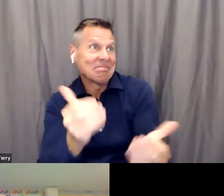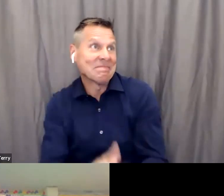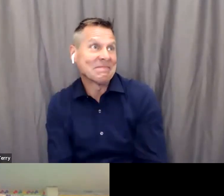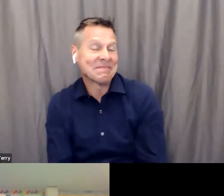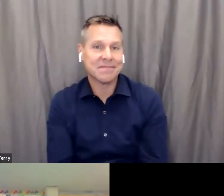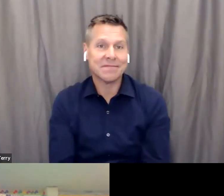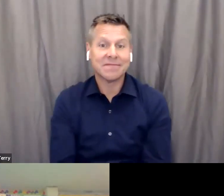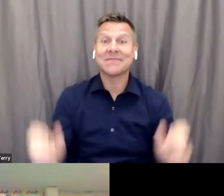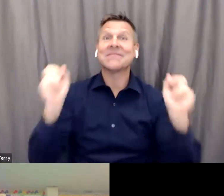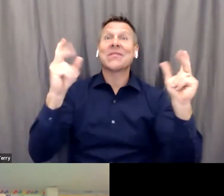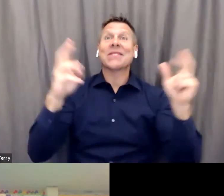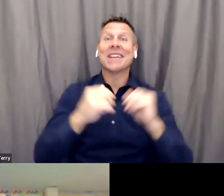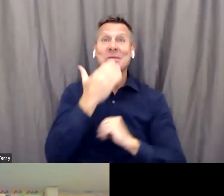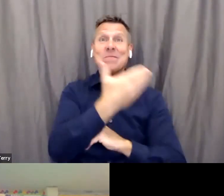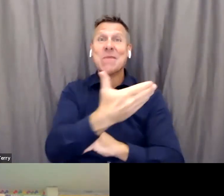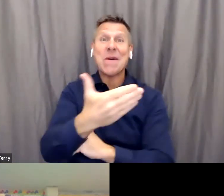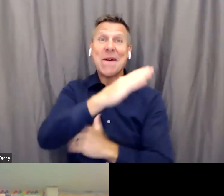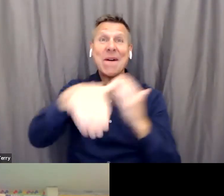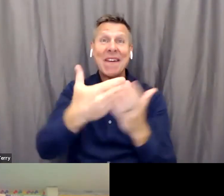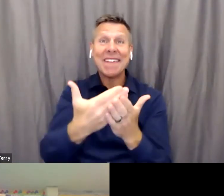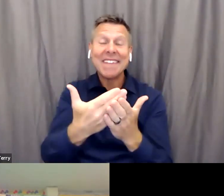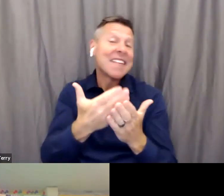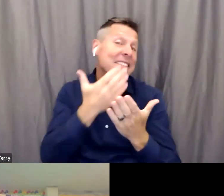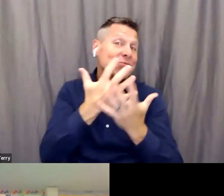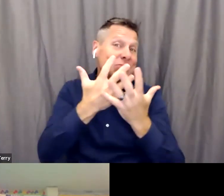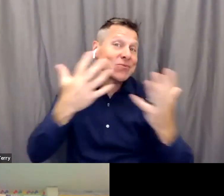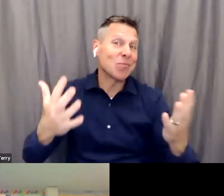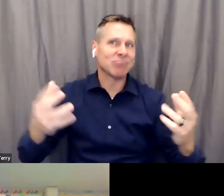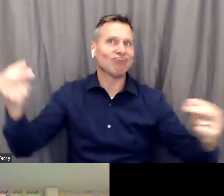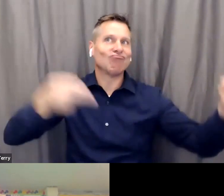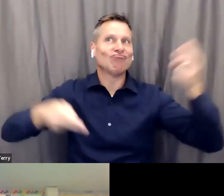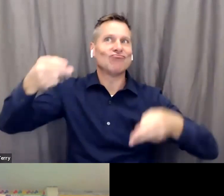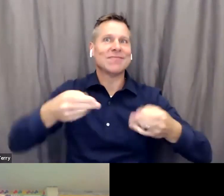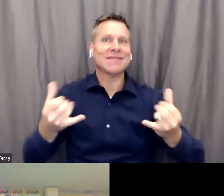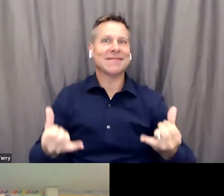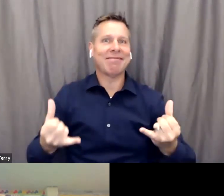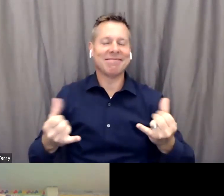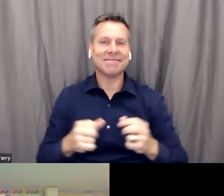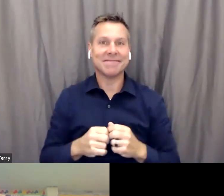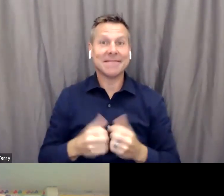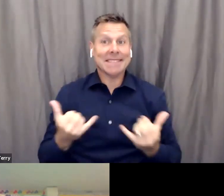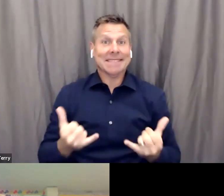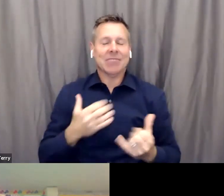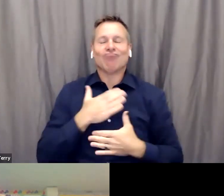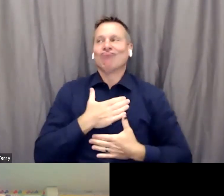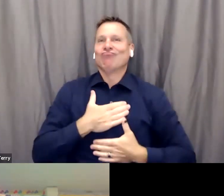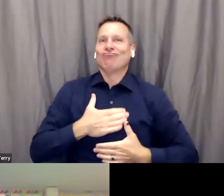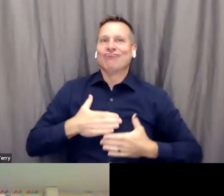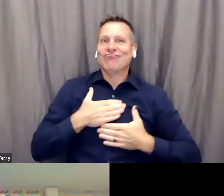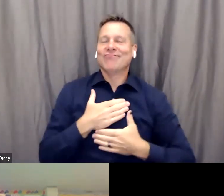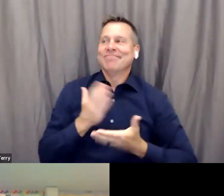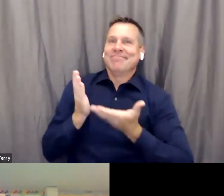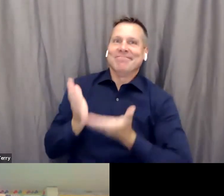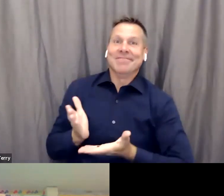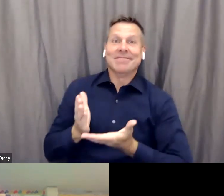Okay, so good morning, everyone. Thank you so much for being here with us today. Today, we have the pleasure of